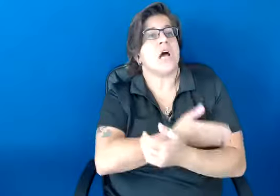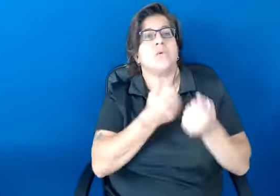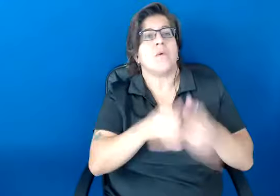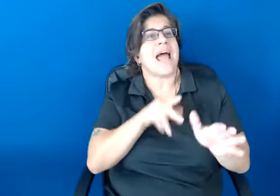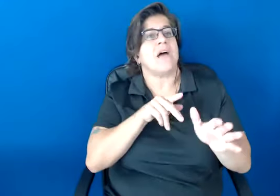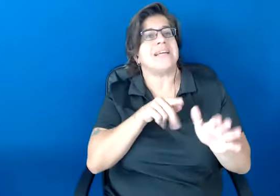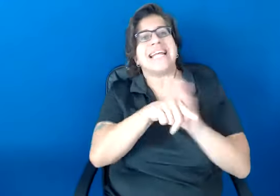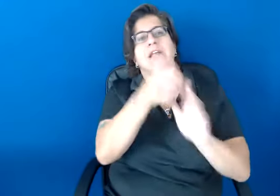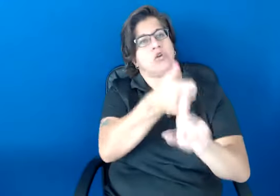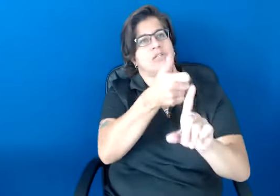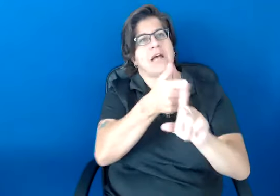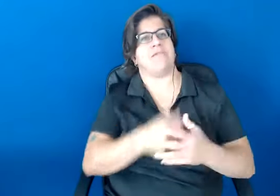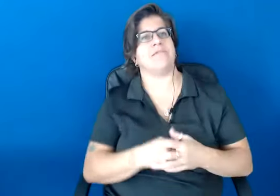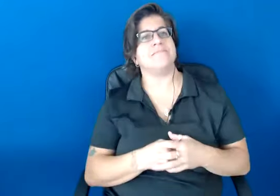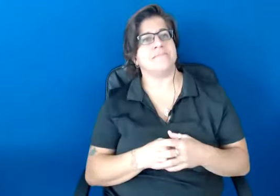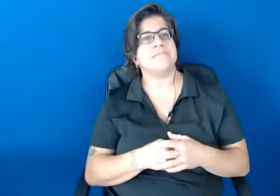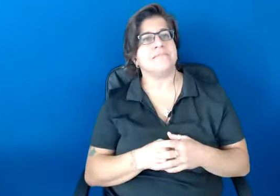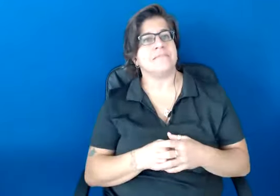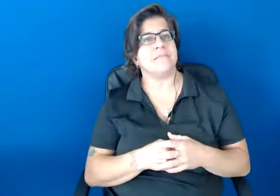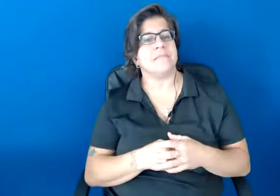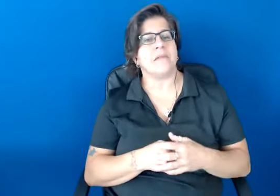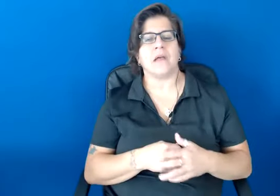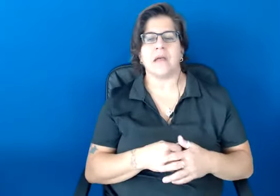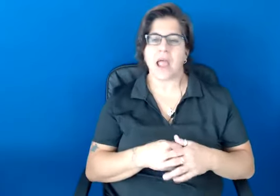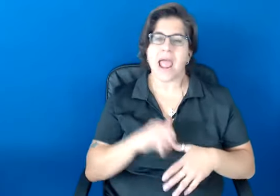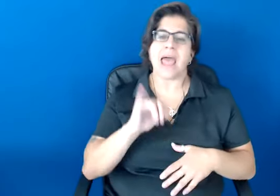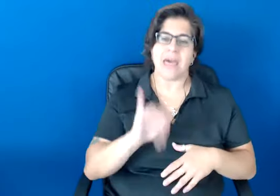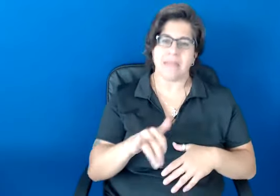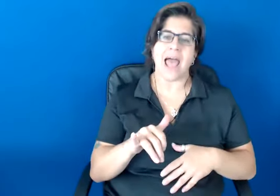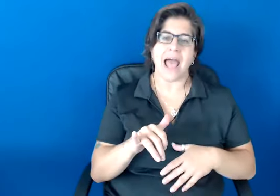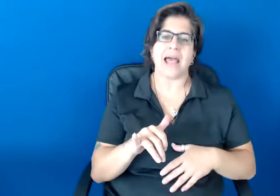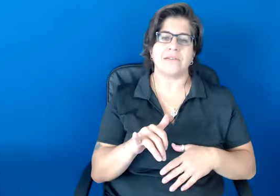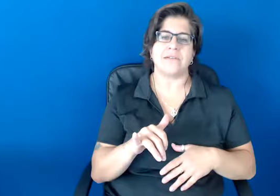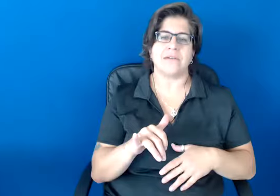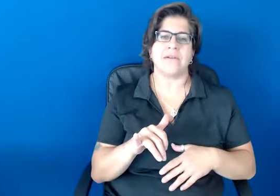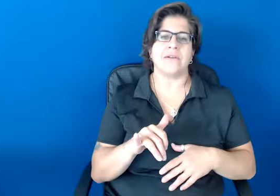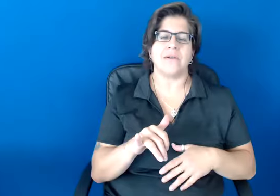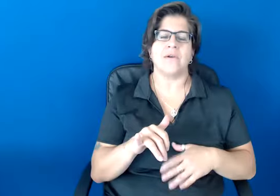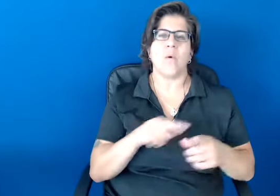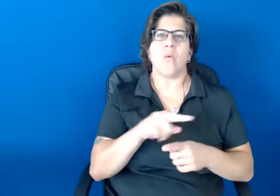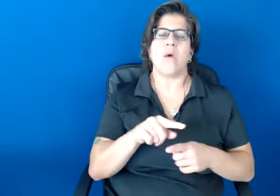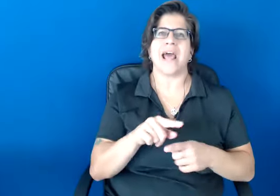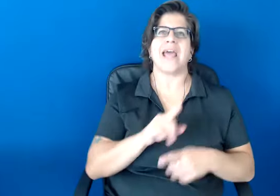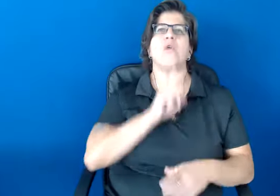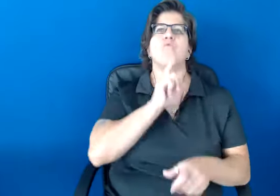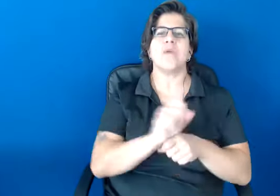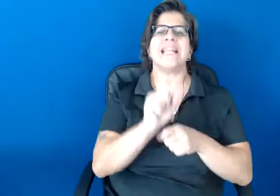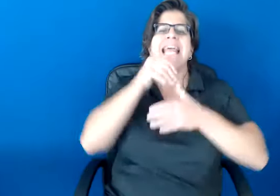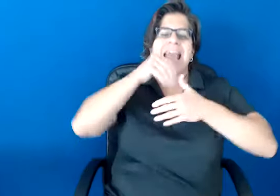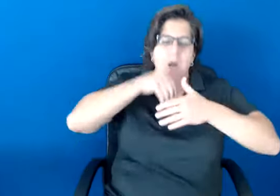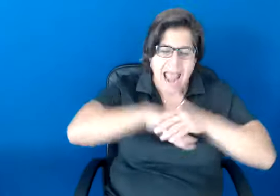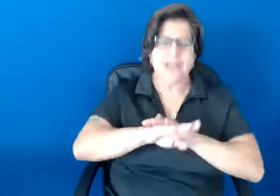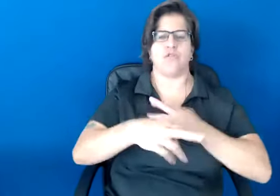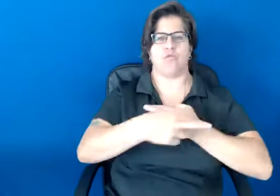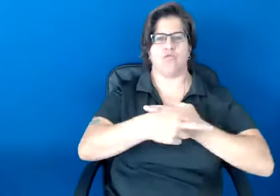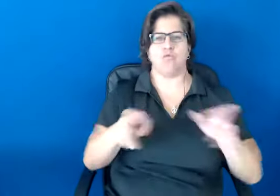you." And that is when I entered the rooms of Al-Anon. And I am so